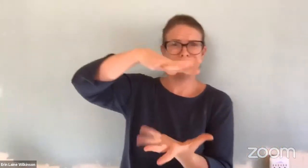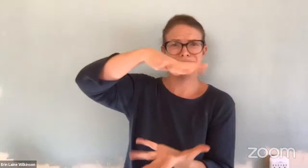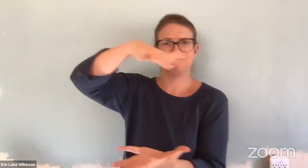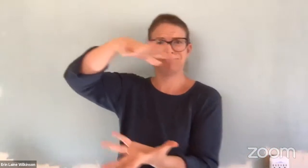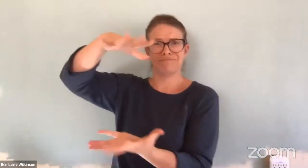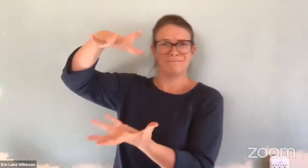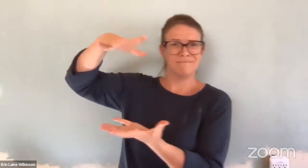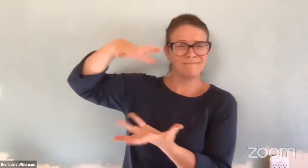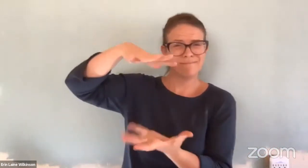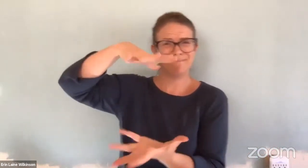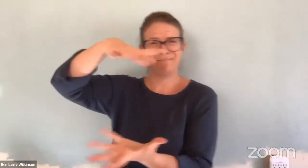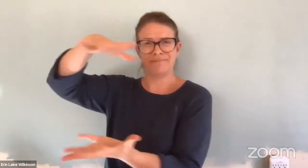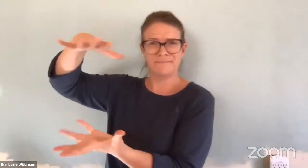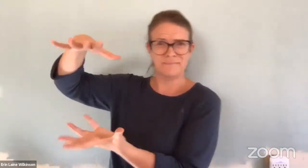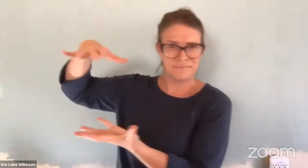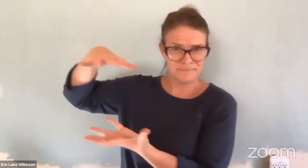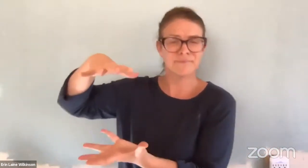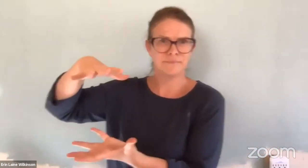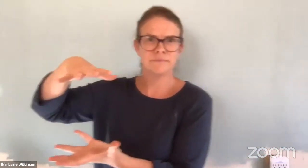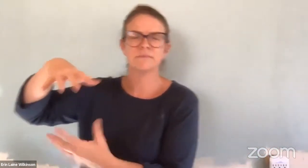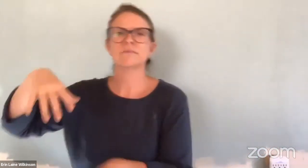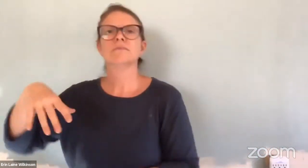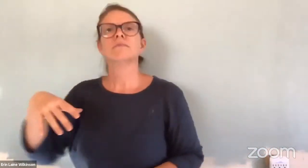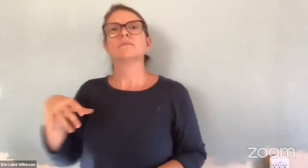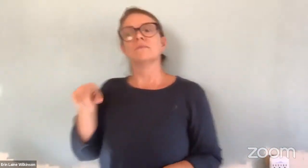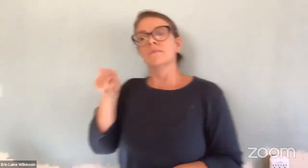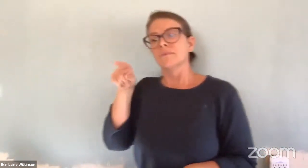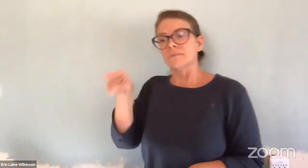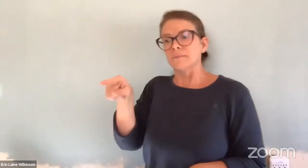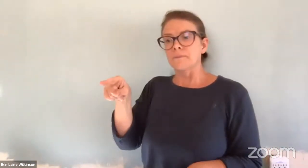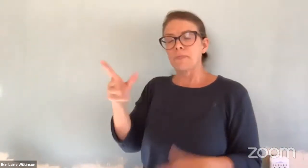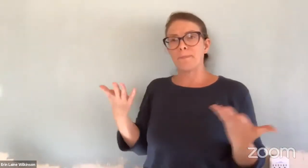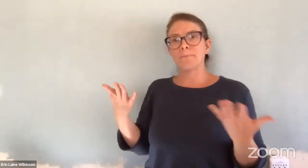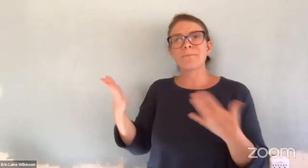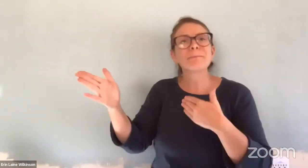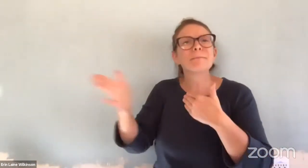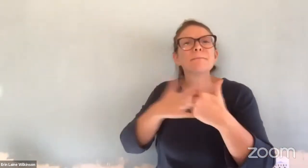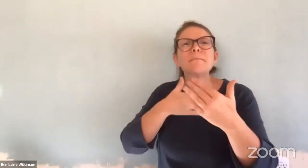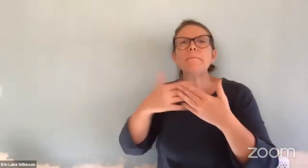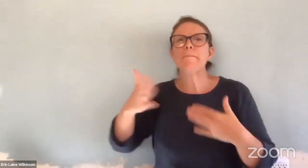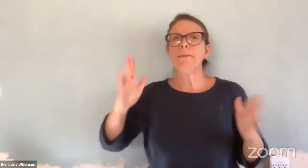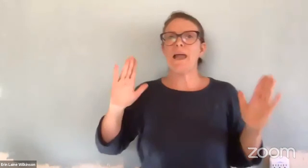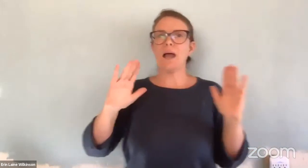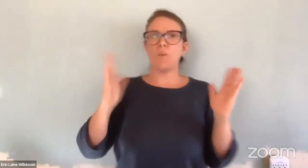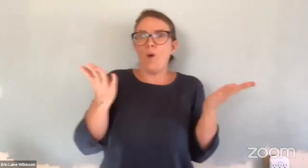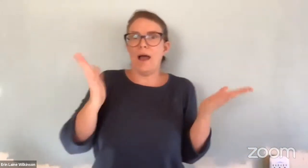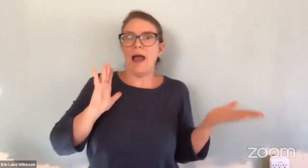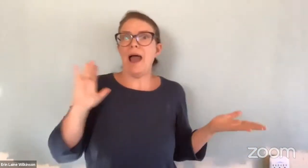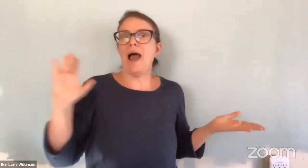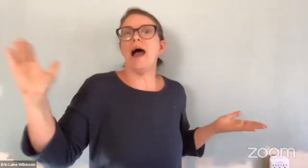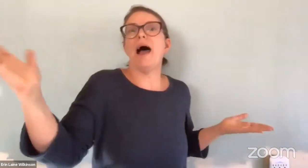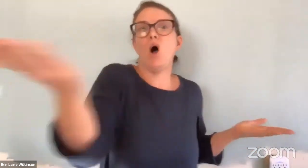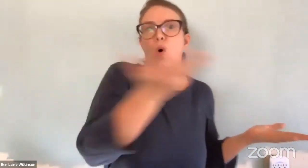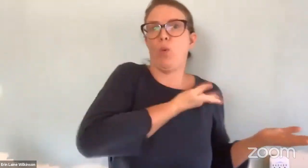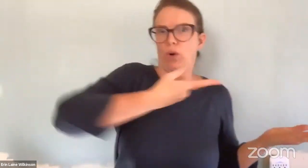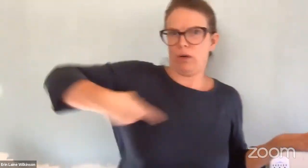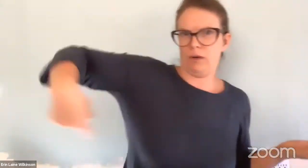the grammar of the language is impacted by that. All of this is ongoing, fluctuating, changing. It's not static.